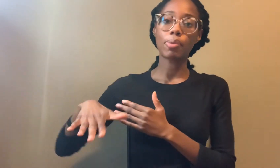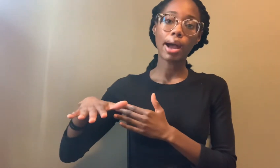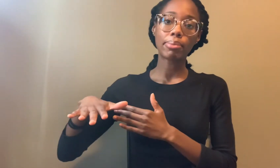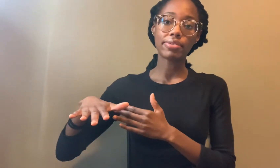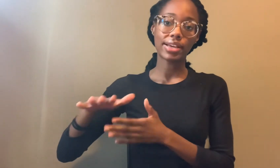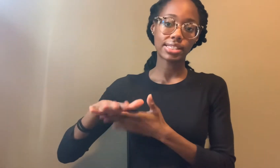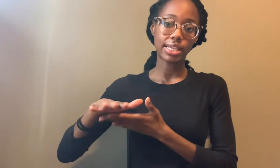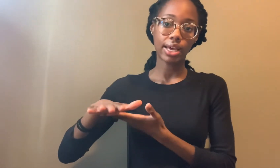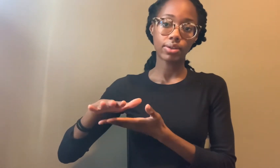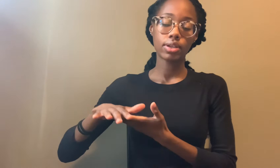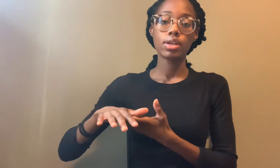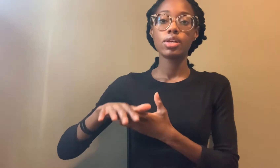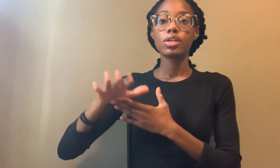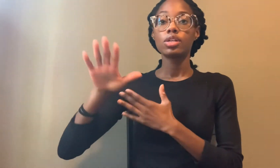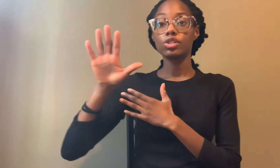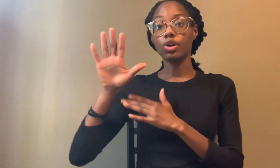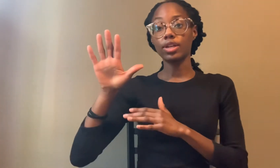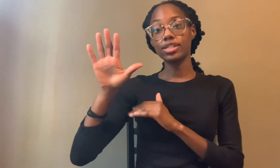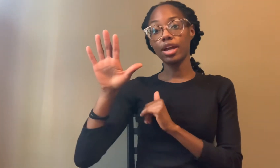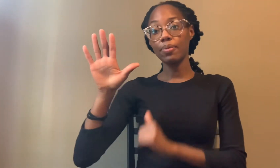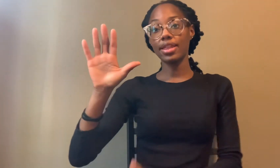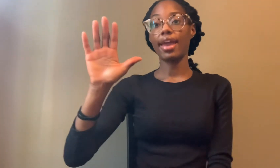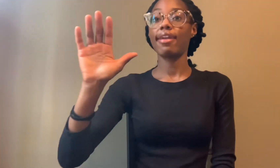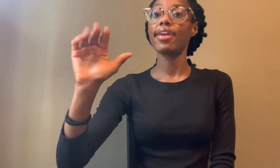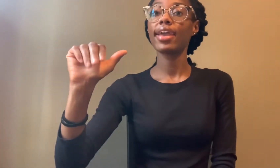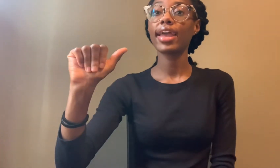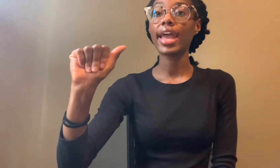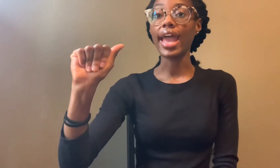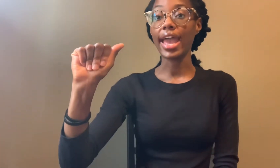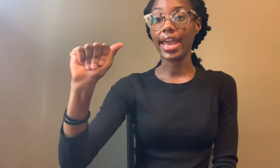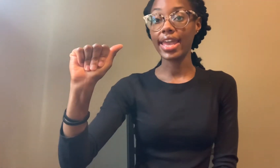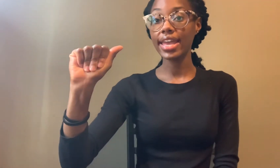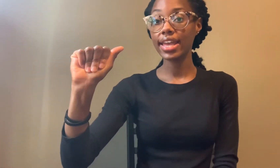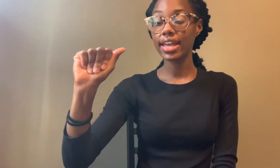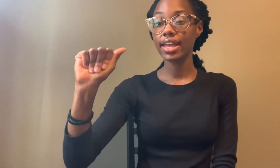probably facing down. So let's start with A.